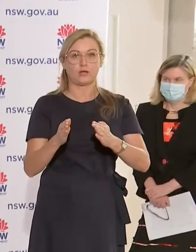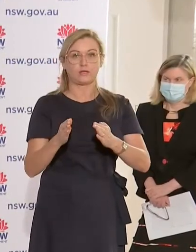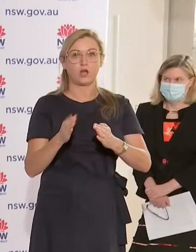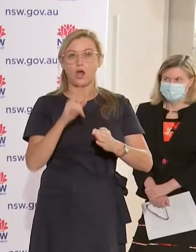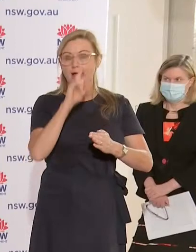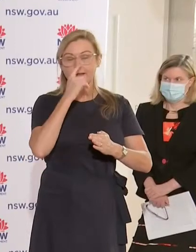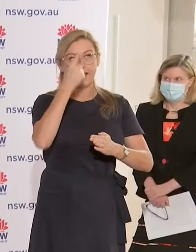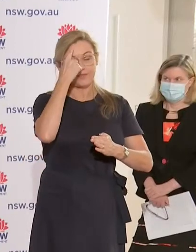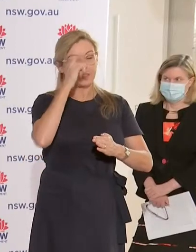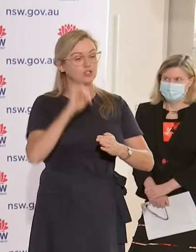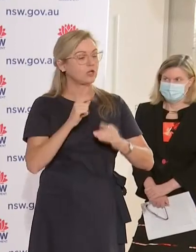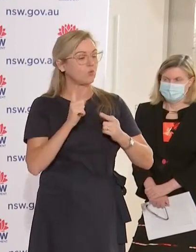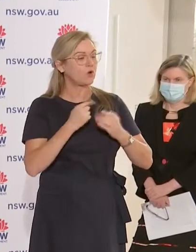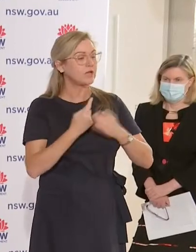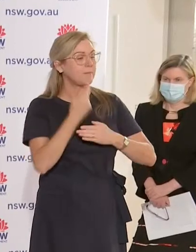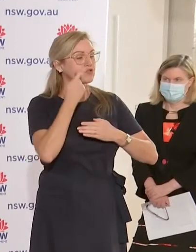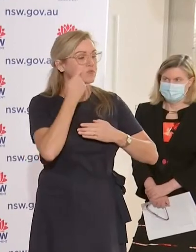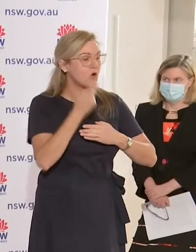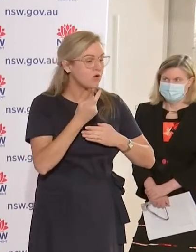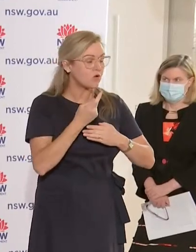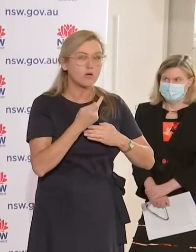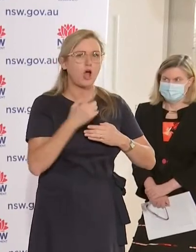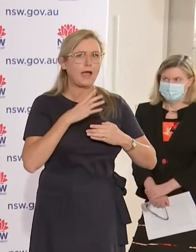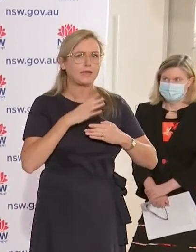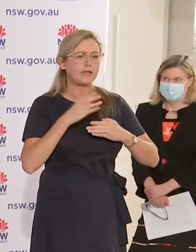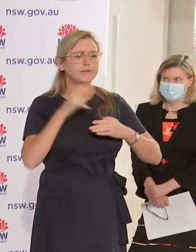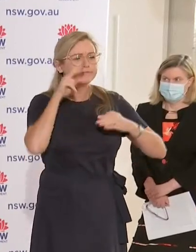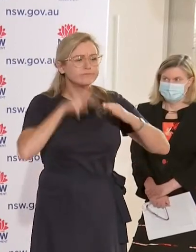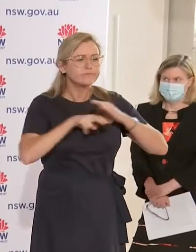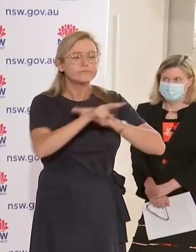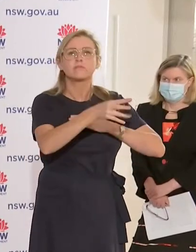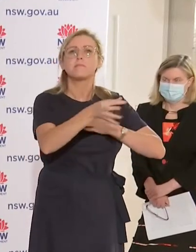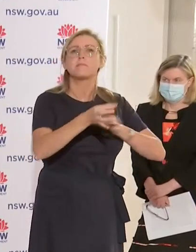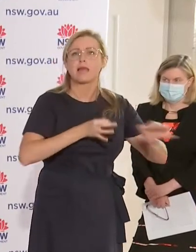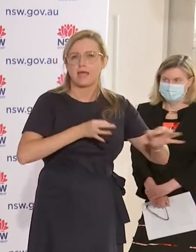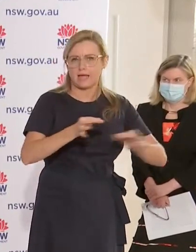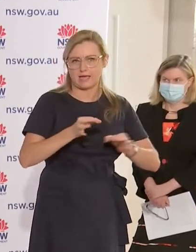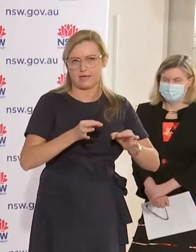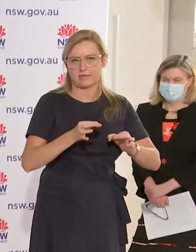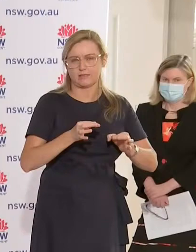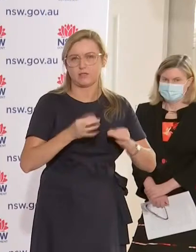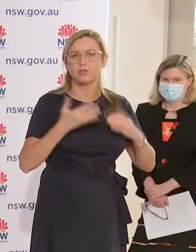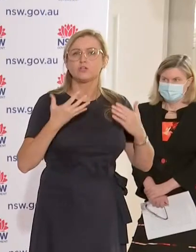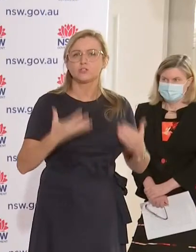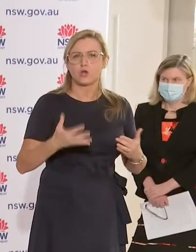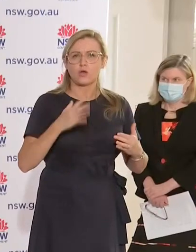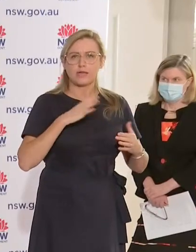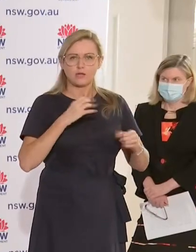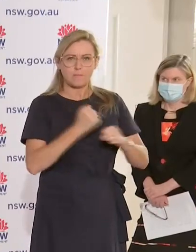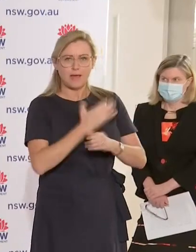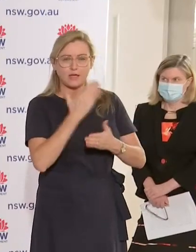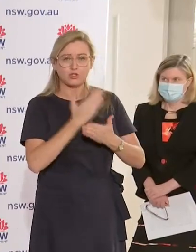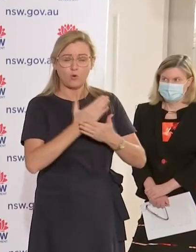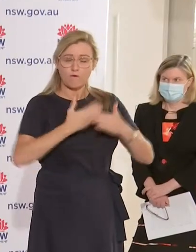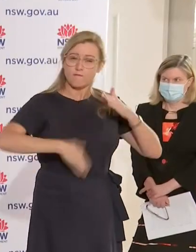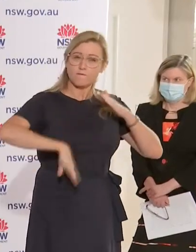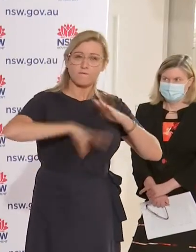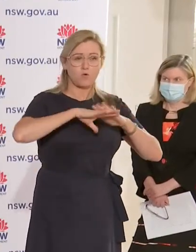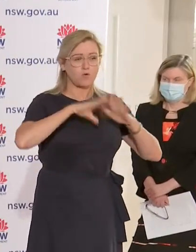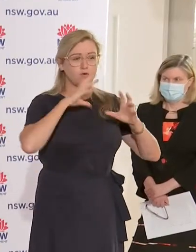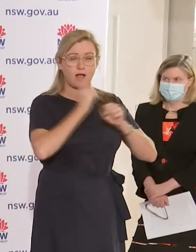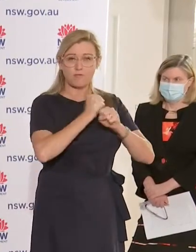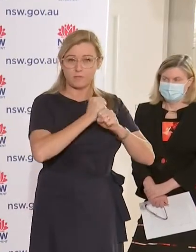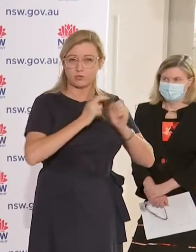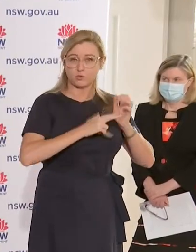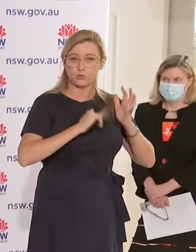but for the next weeks and the next months. And it's really important to make sure all of government is prepared for what the next few months bring